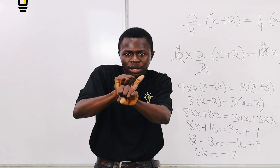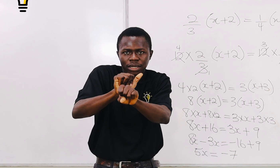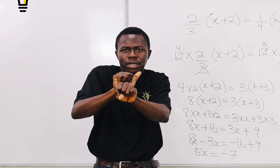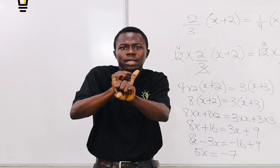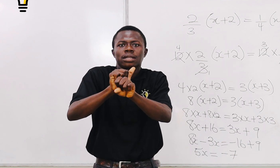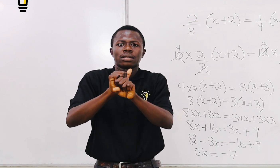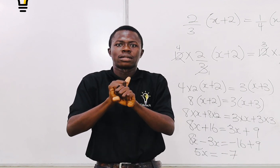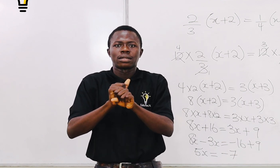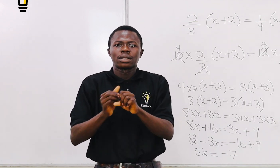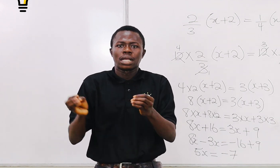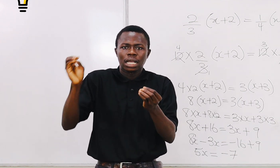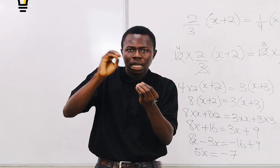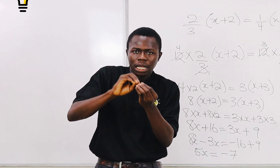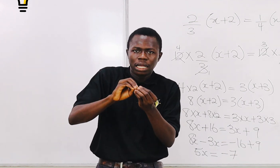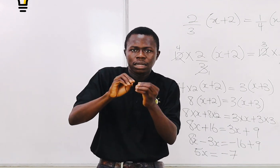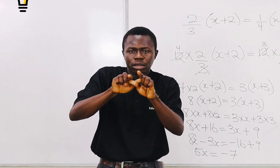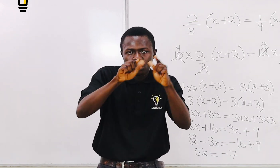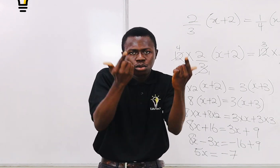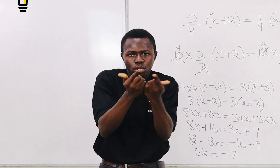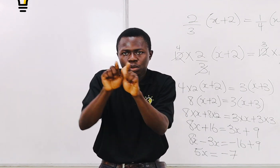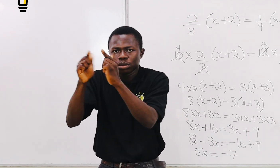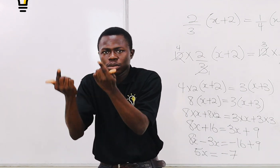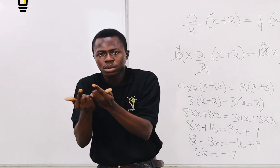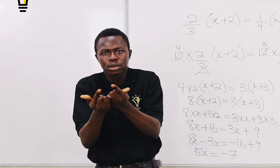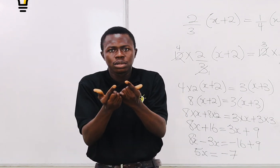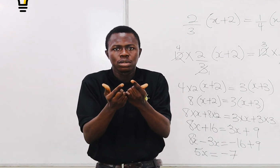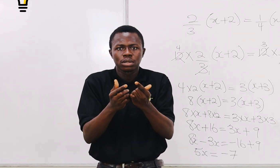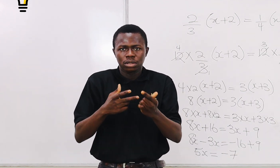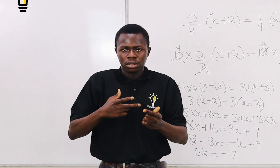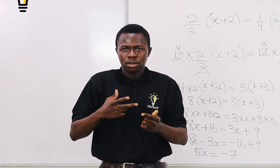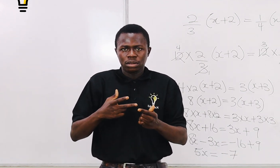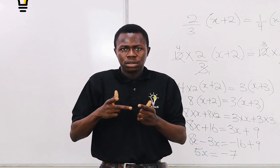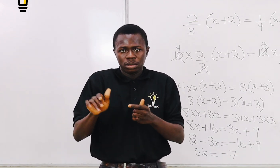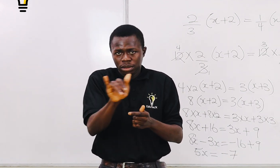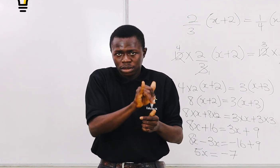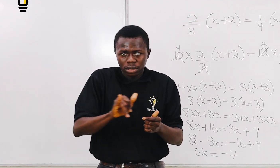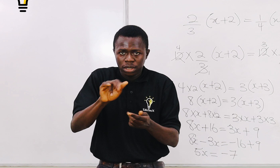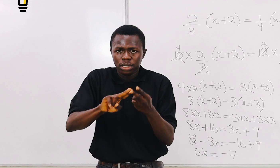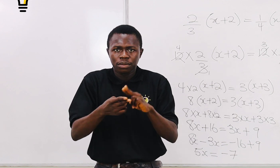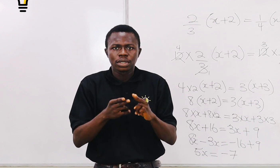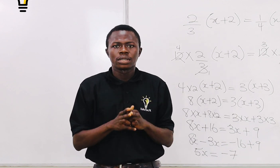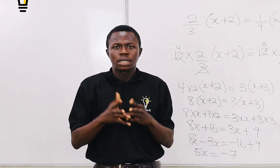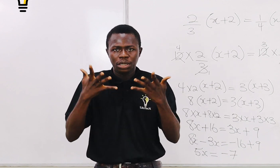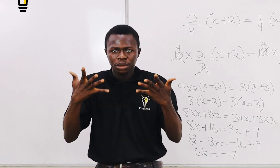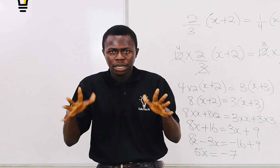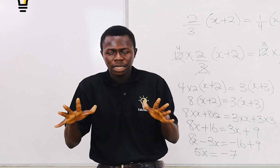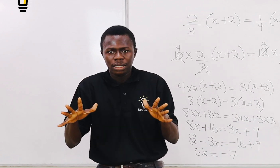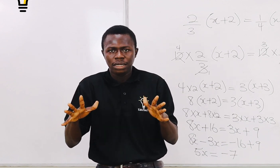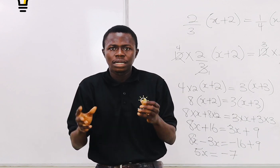that, we add or we group like terms, then